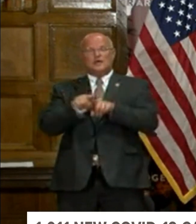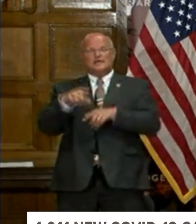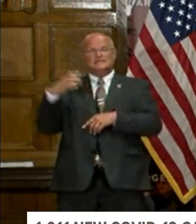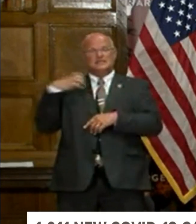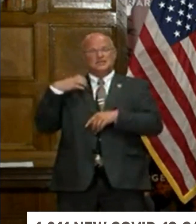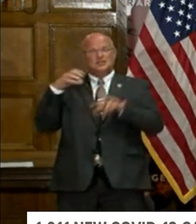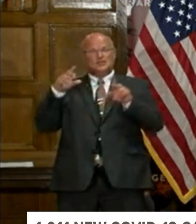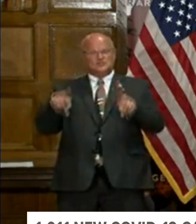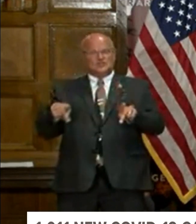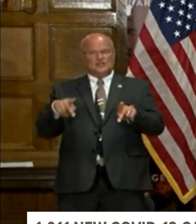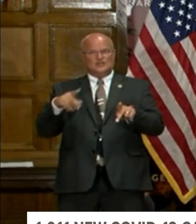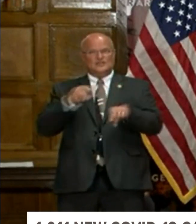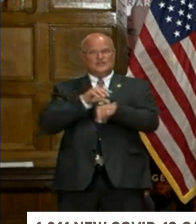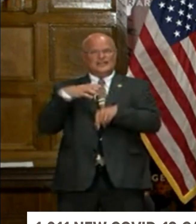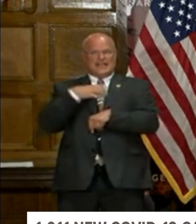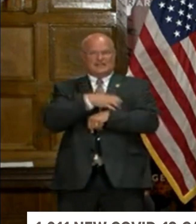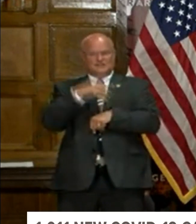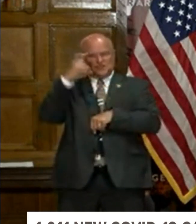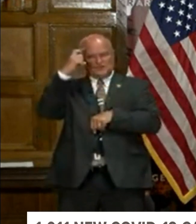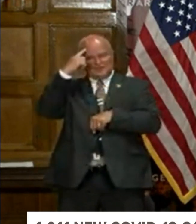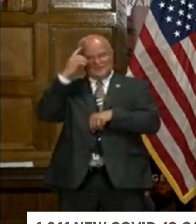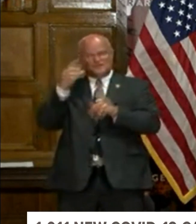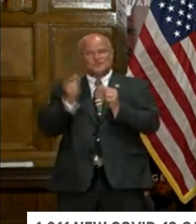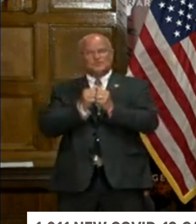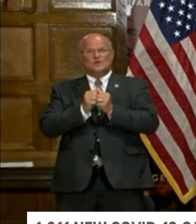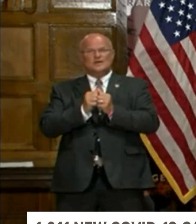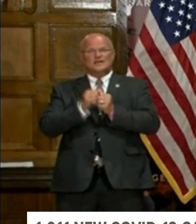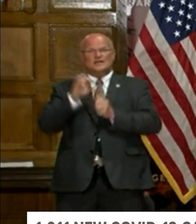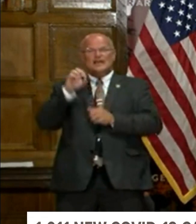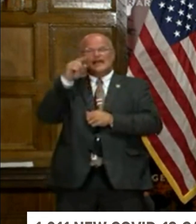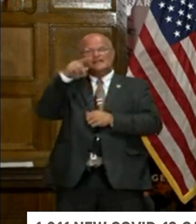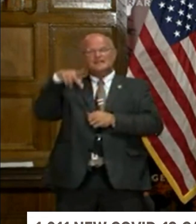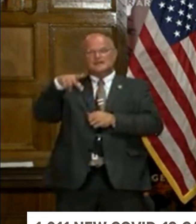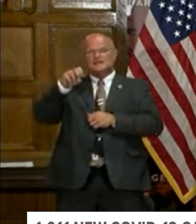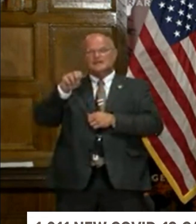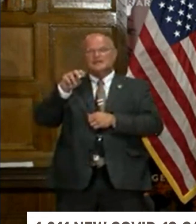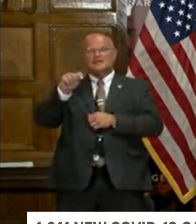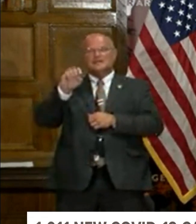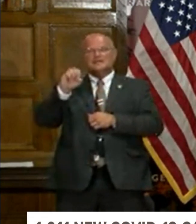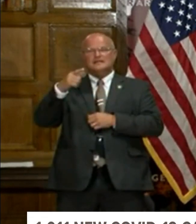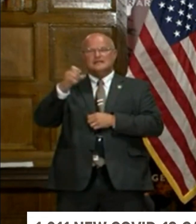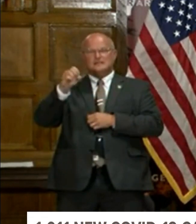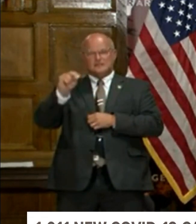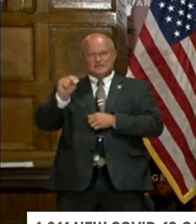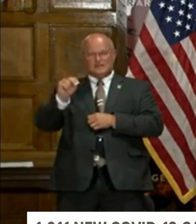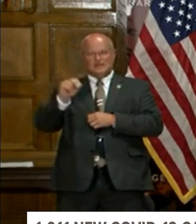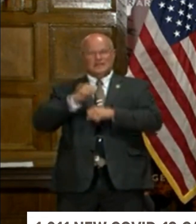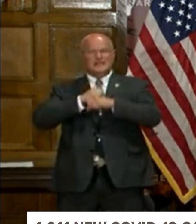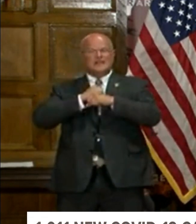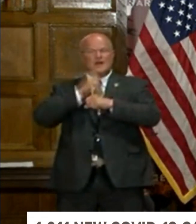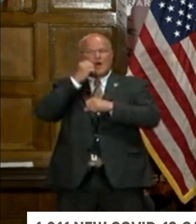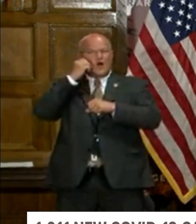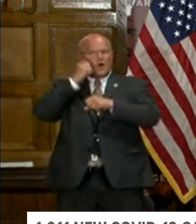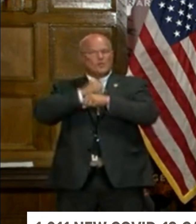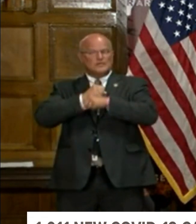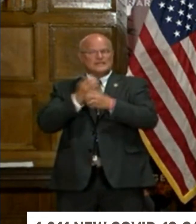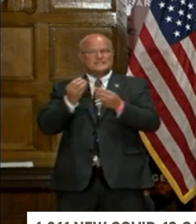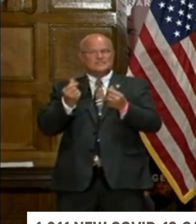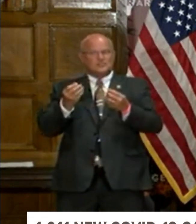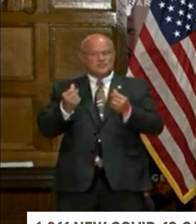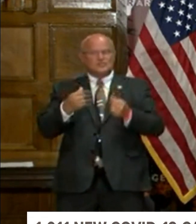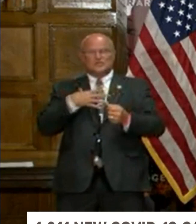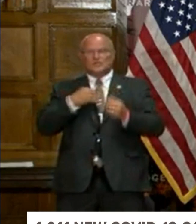of the Council of Governors, meeting with at the Pentagon with the Department of Defense, Department of Homeland Security, the White